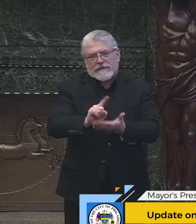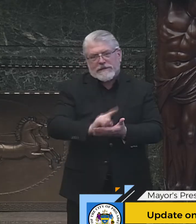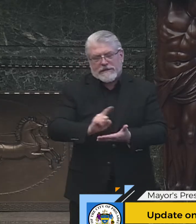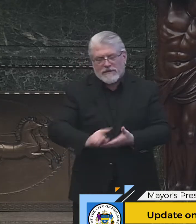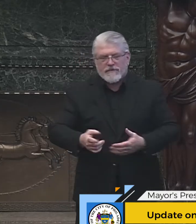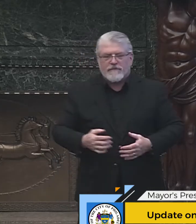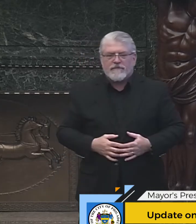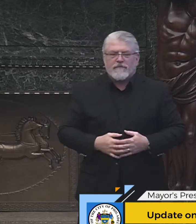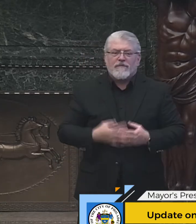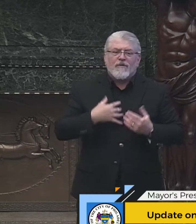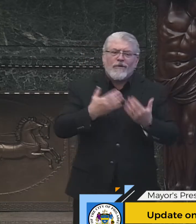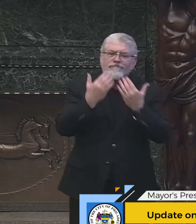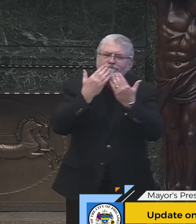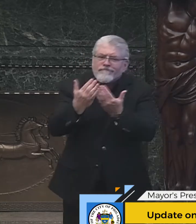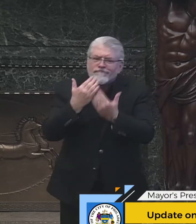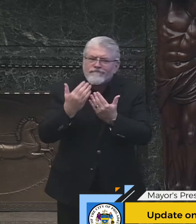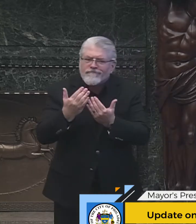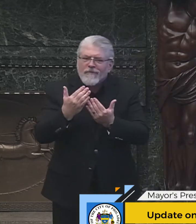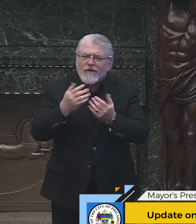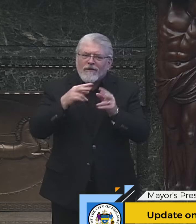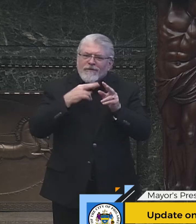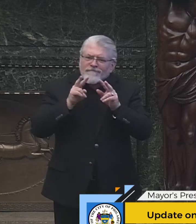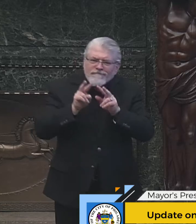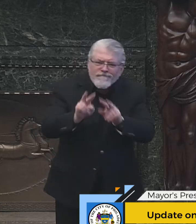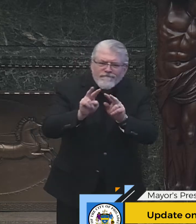our online moderator.